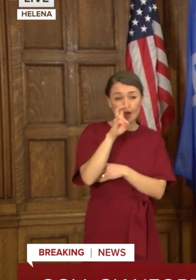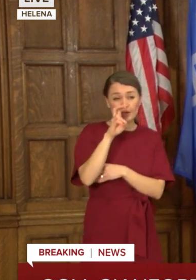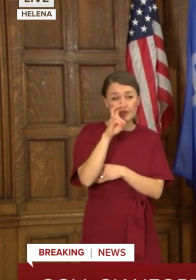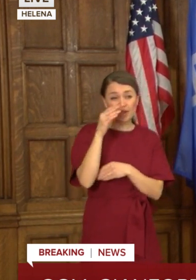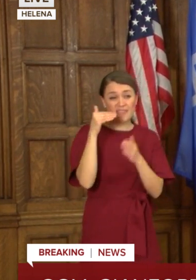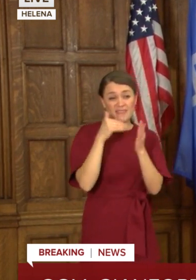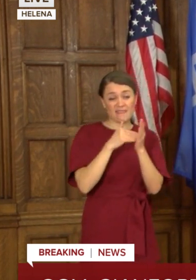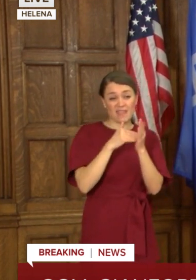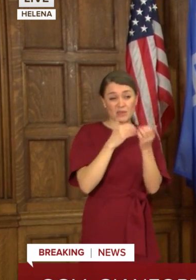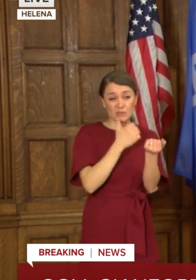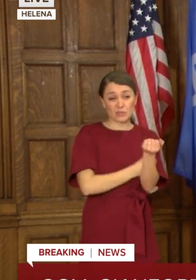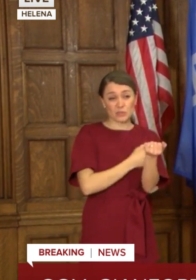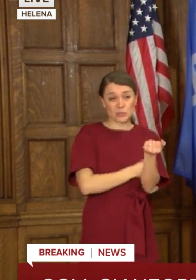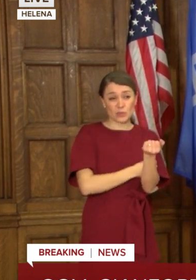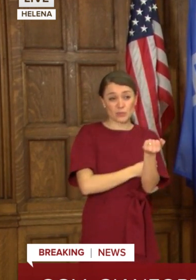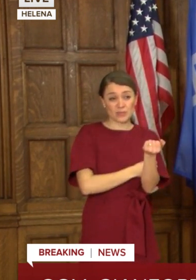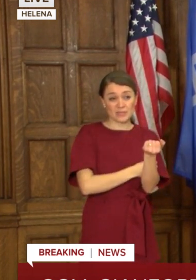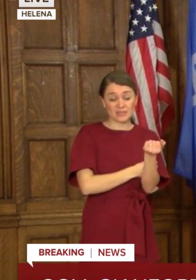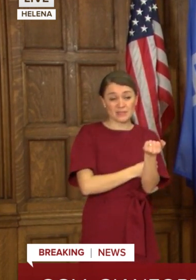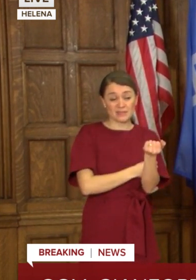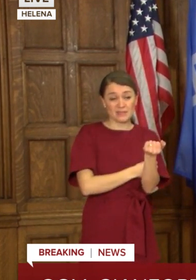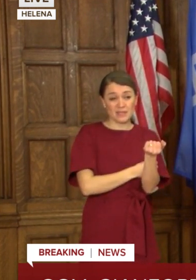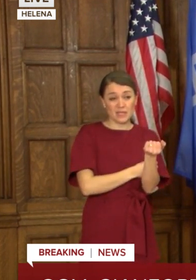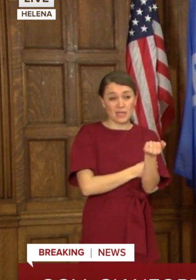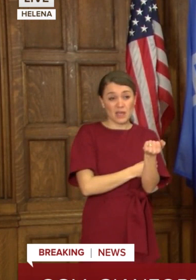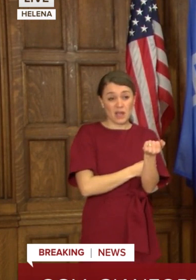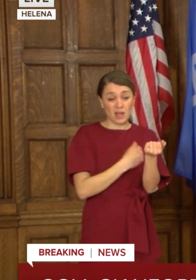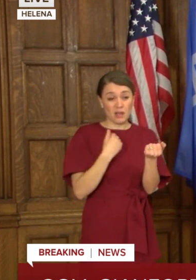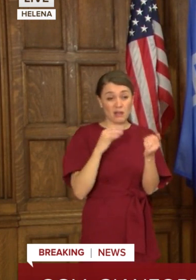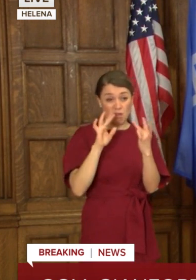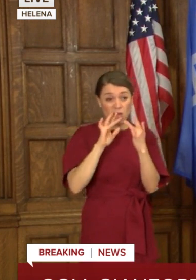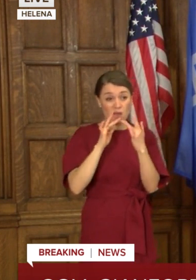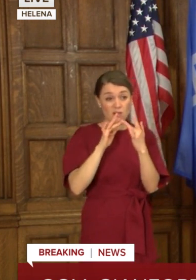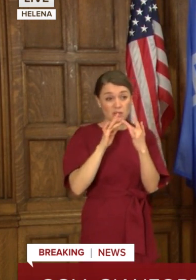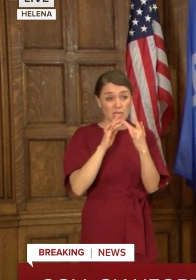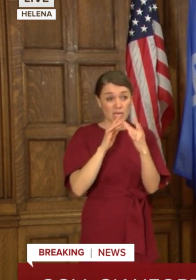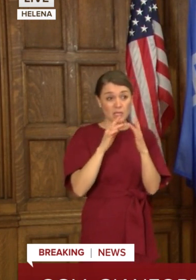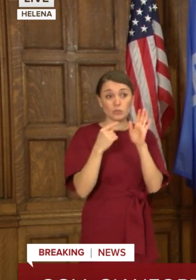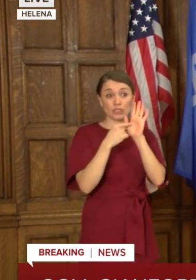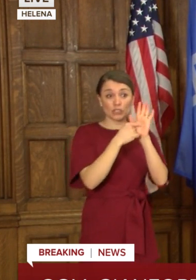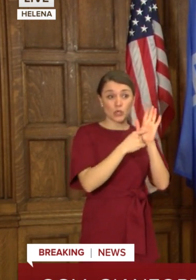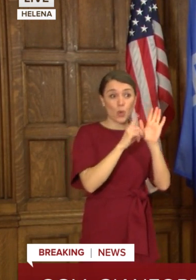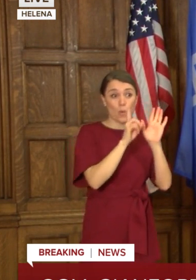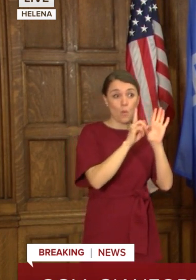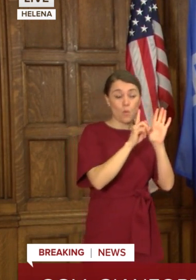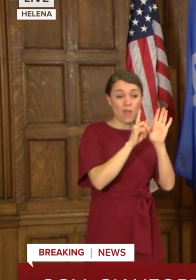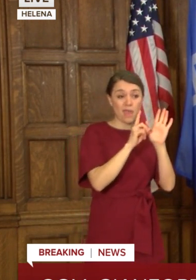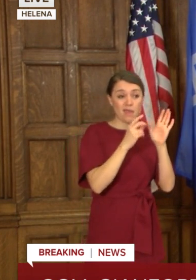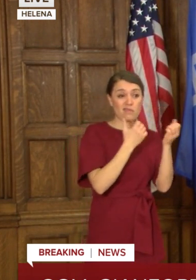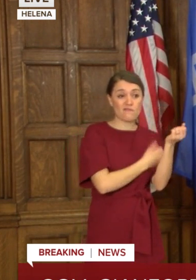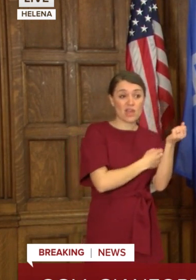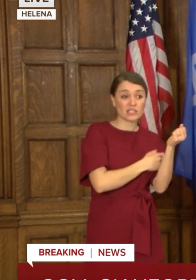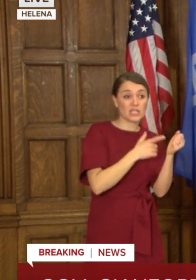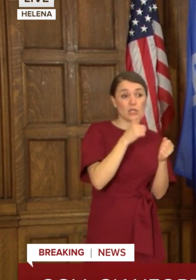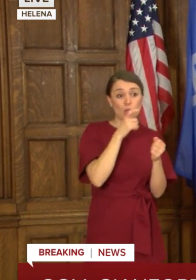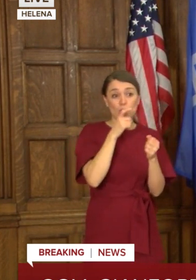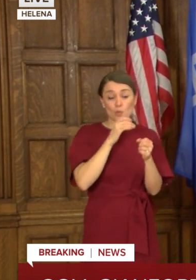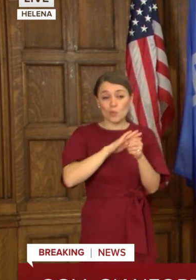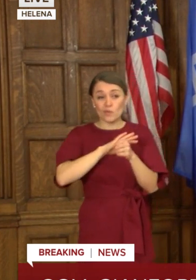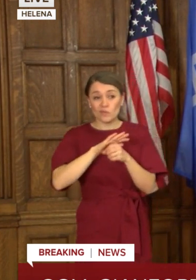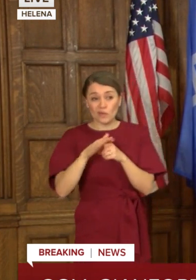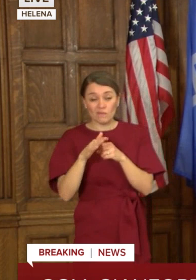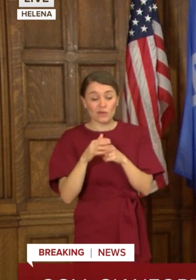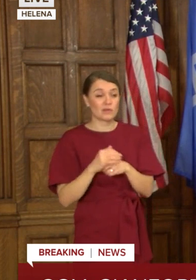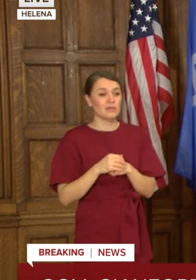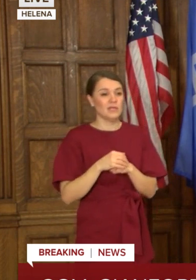administered. We share on our website very good transparency on where those vaccinations are going and who's been covered.